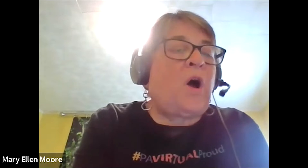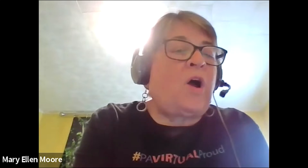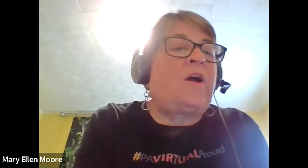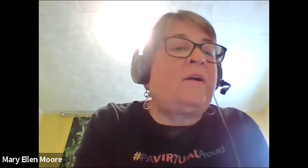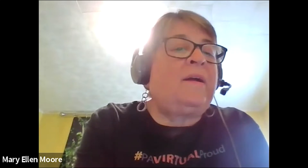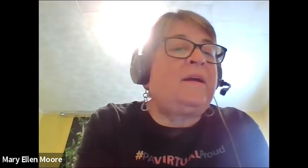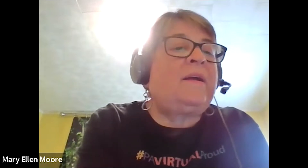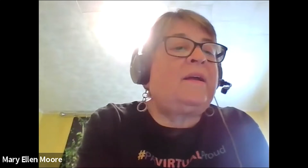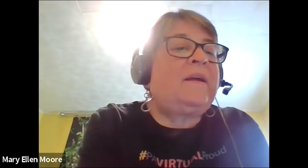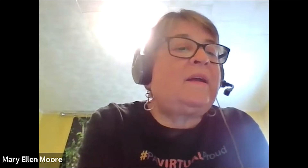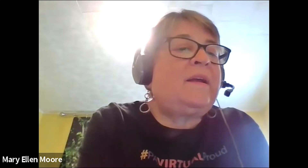R